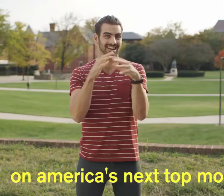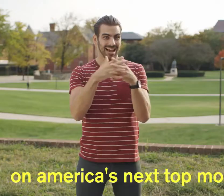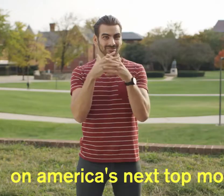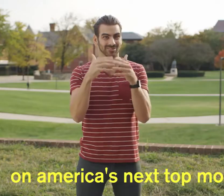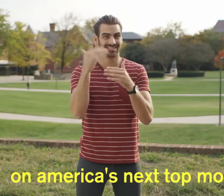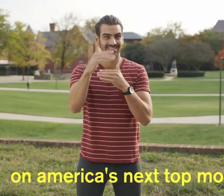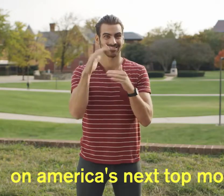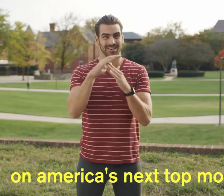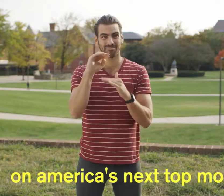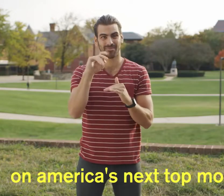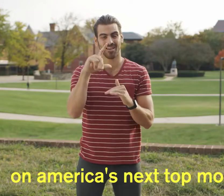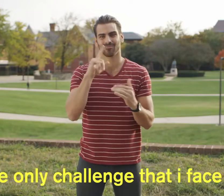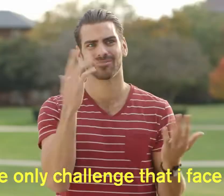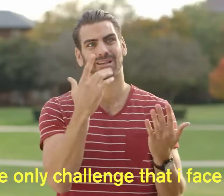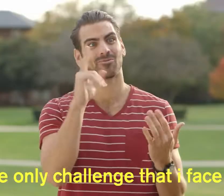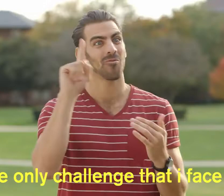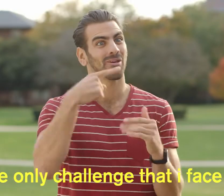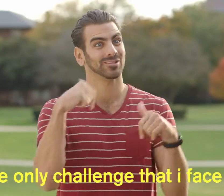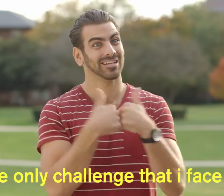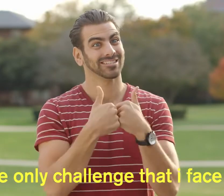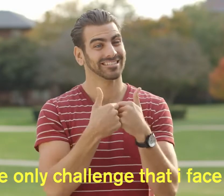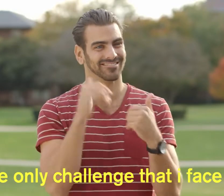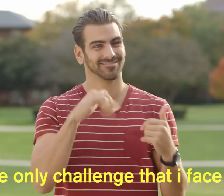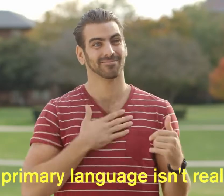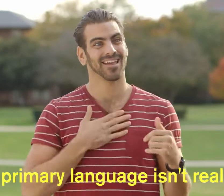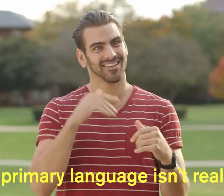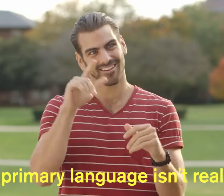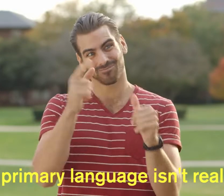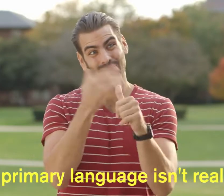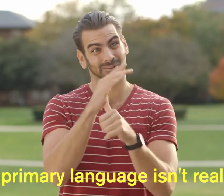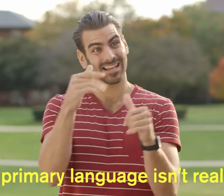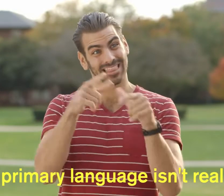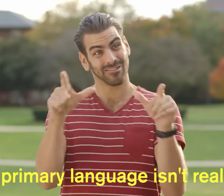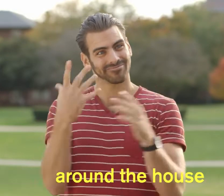On America's Next Top Model, the only challenge that I face is that my primary language isn't really used around the house.